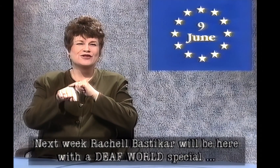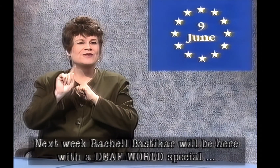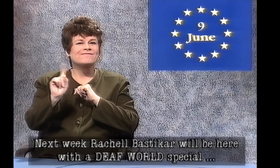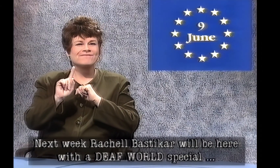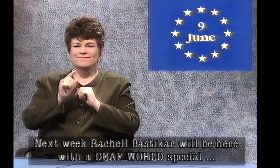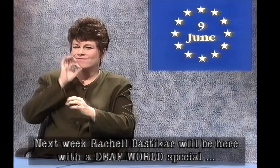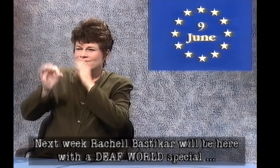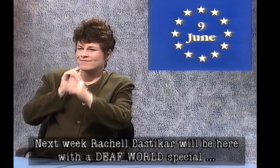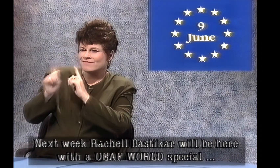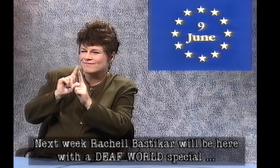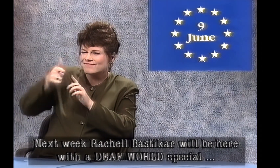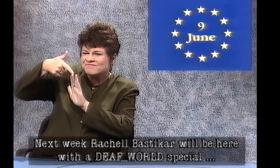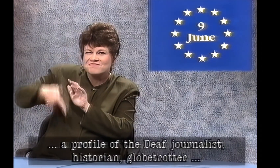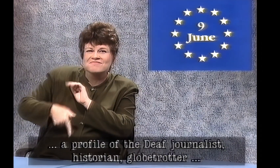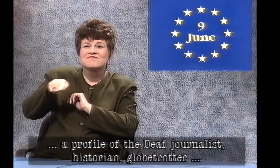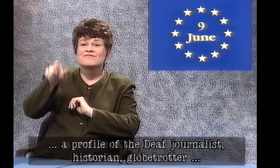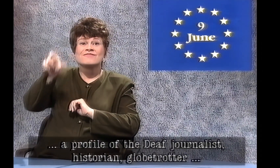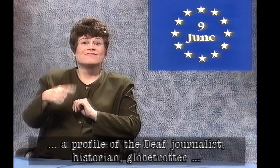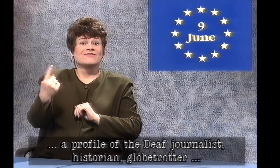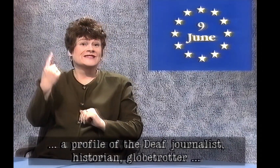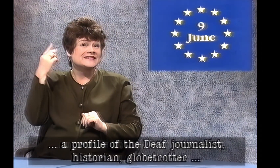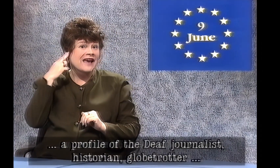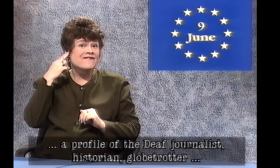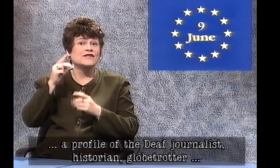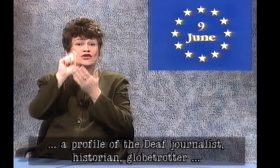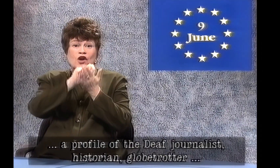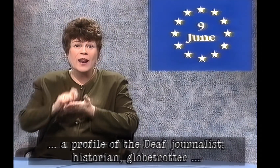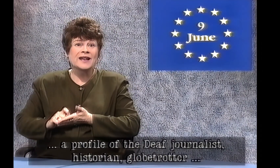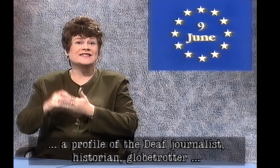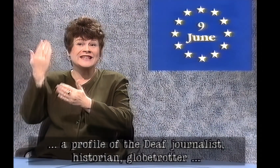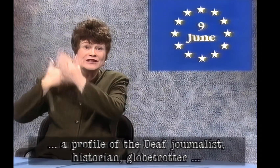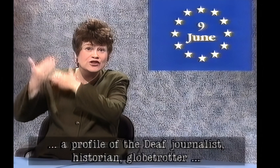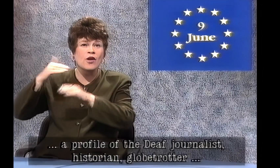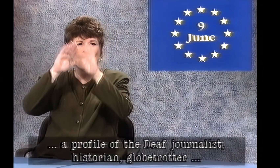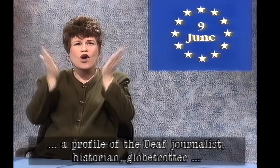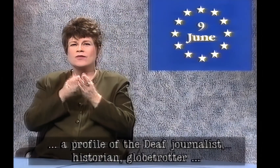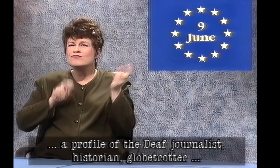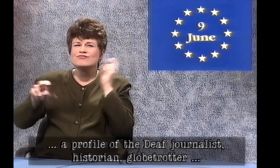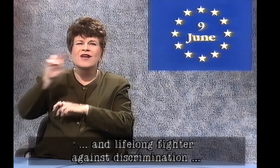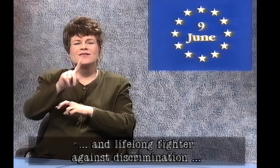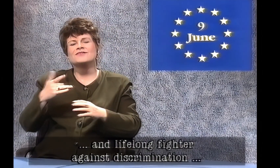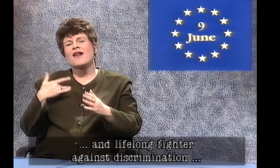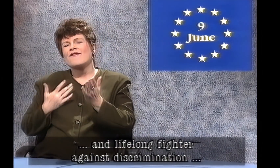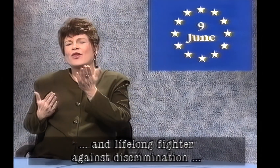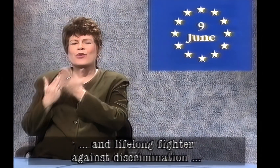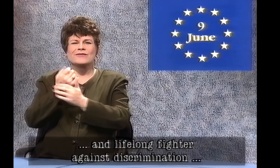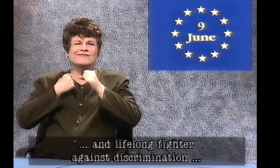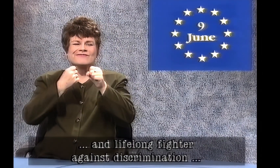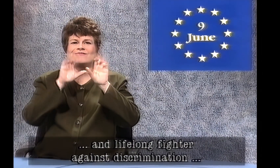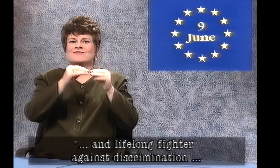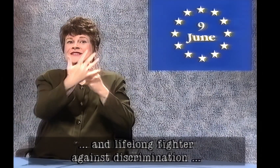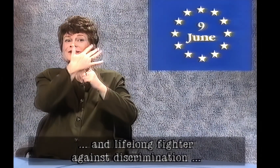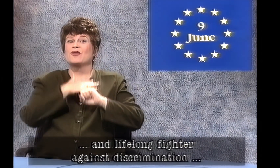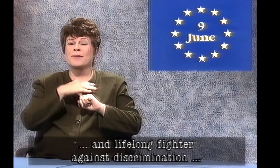will be here with a Deaf World special, a profile of the deaf journalist, historian, globetrotter, and lifelong fighter